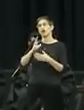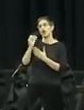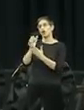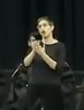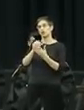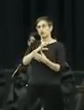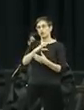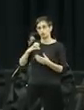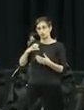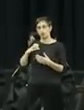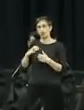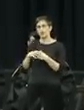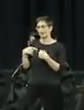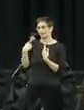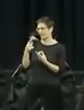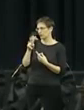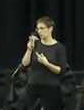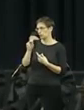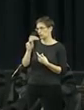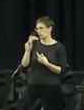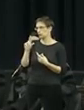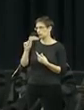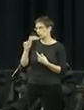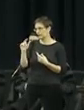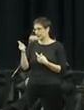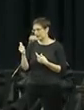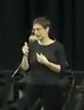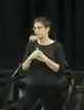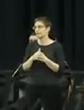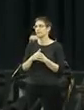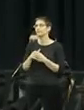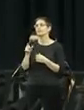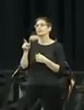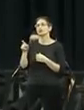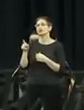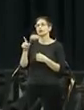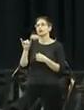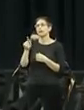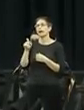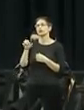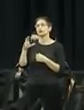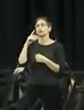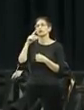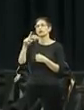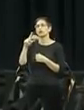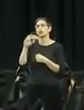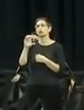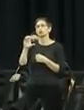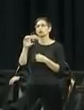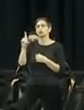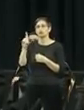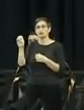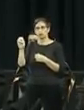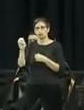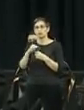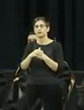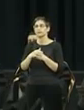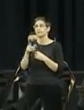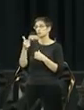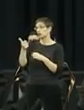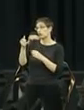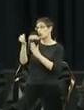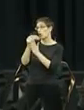since 2010, served as an ambassador for UI Center for Diversity and Enrichment, was artist